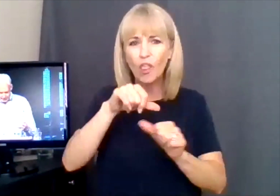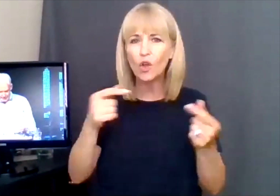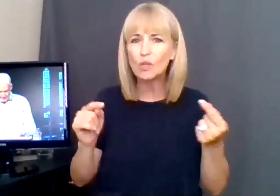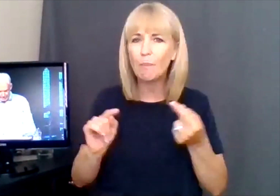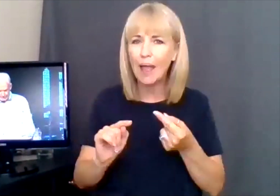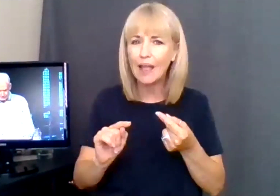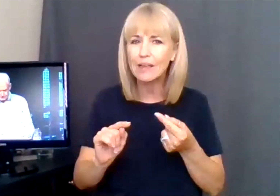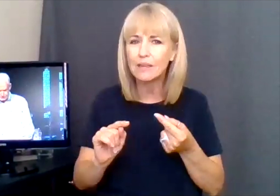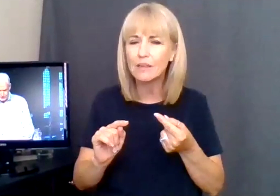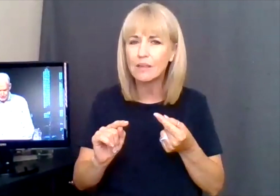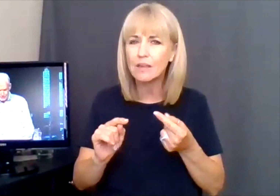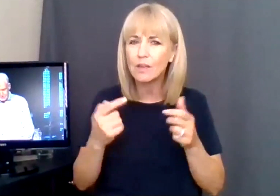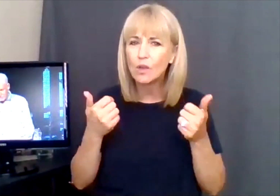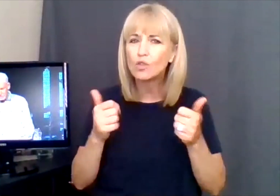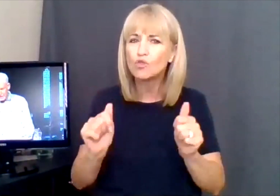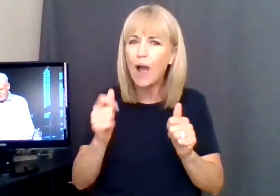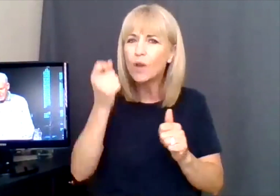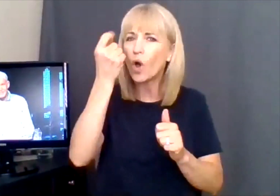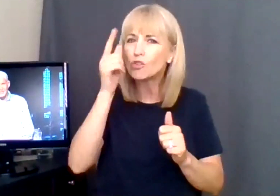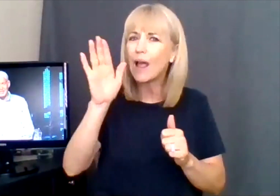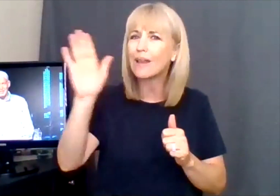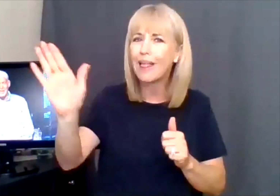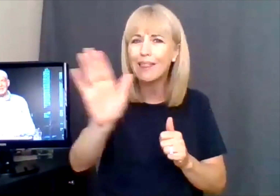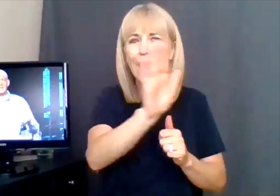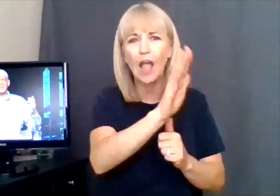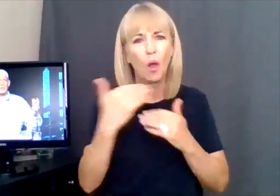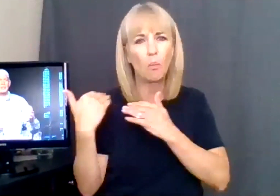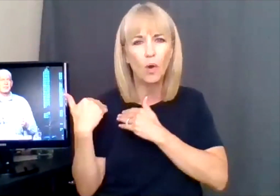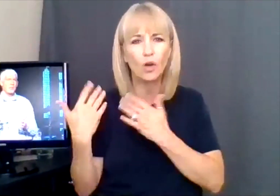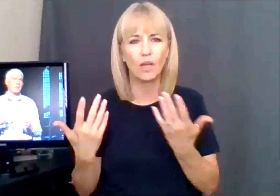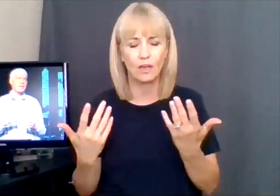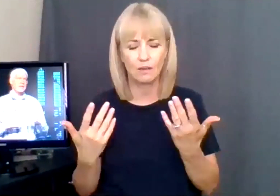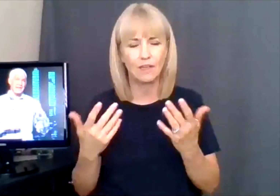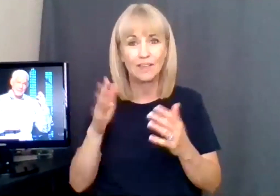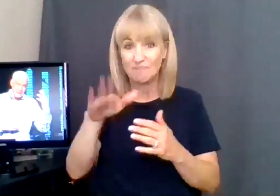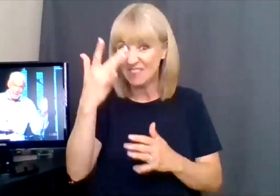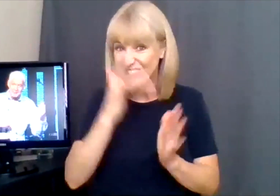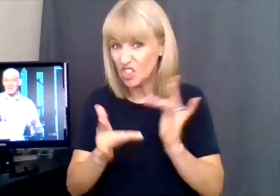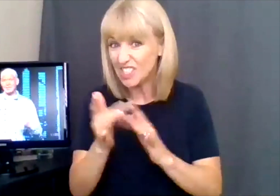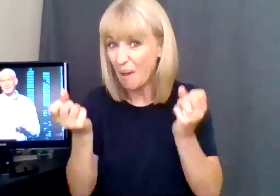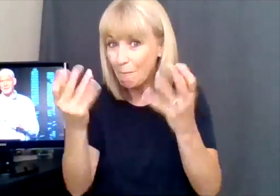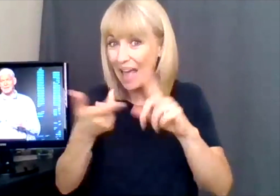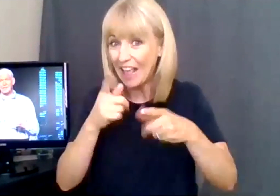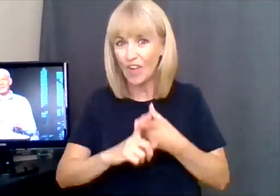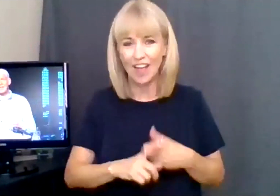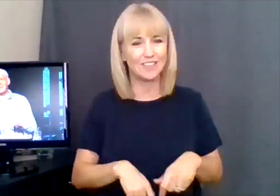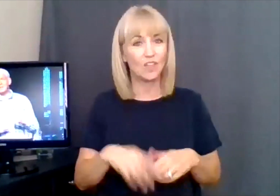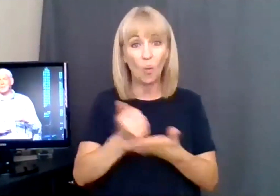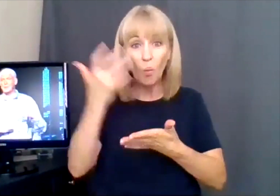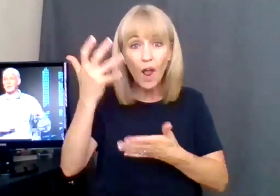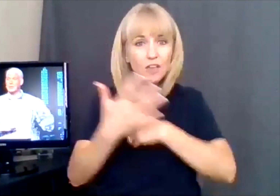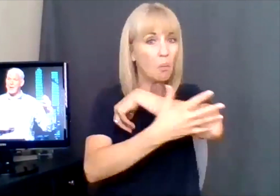burdens that they carry? Jesus had many friends. He had friends who were rich and poor. He had male friends and female friends.